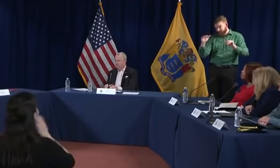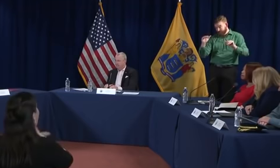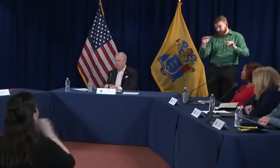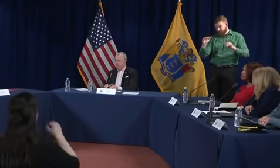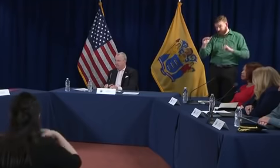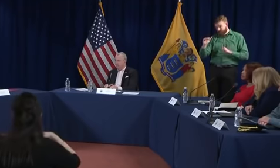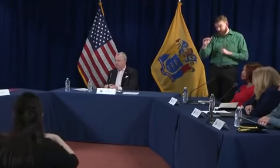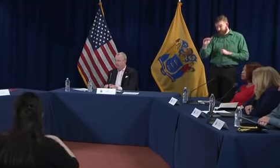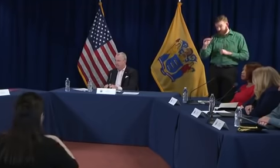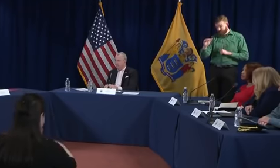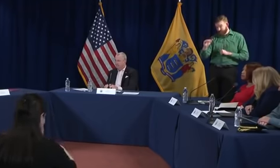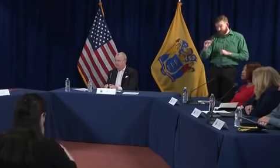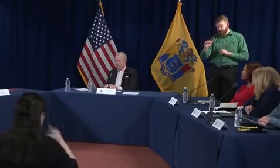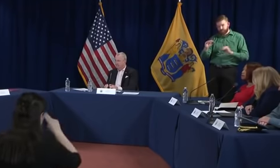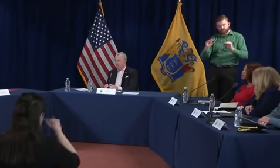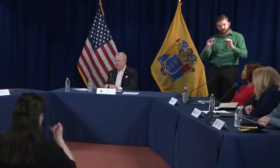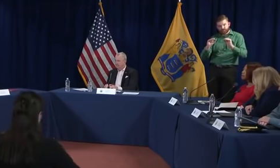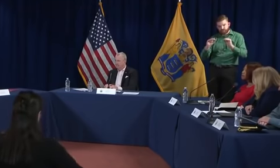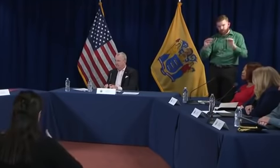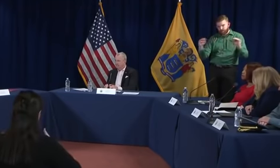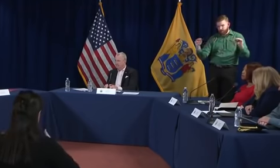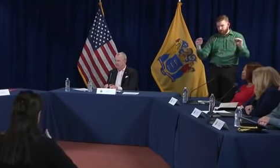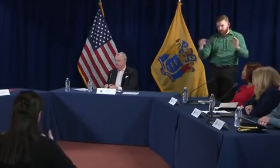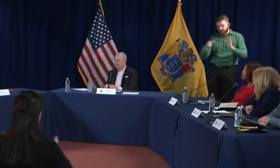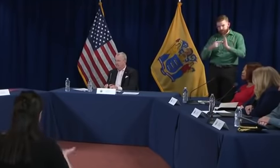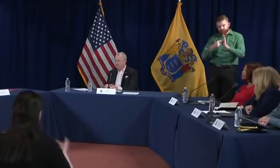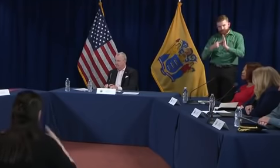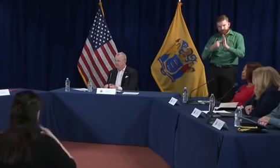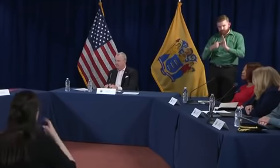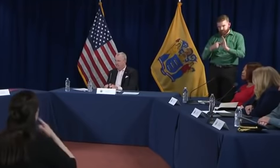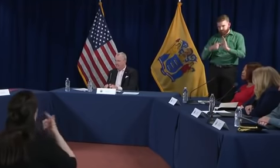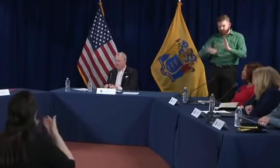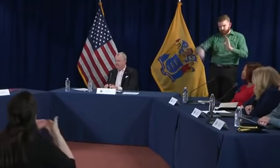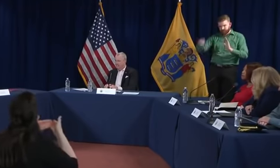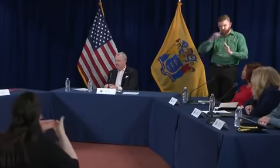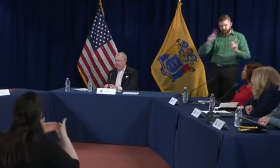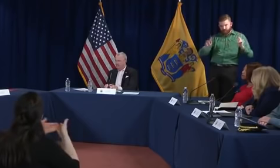Jersey residents from the Grand Princess cruise ship.